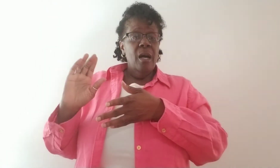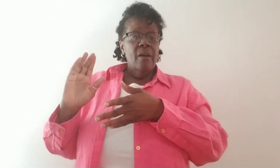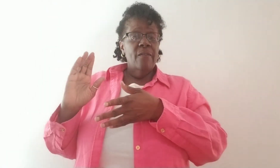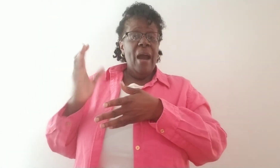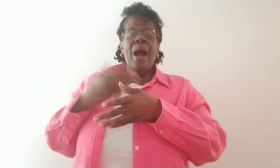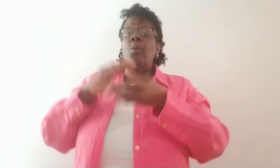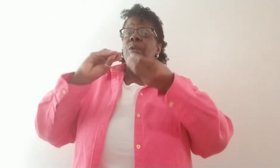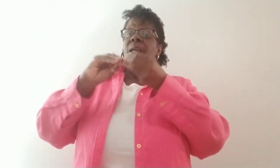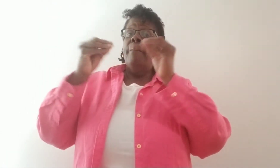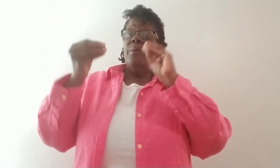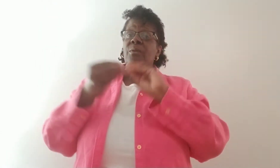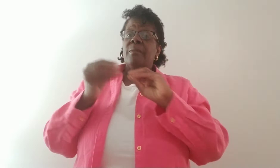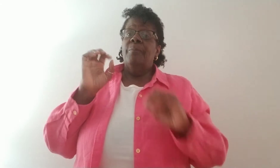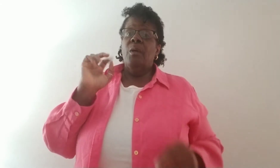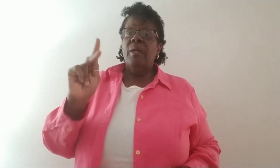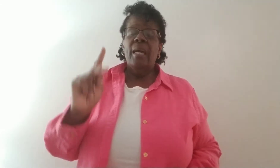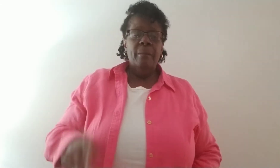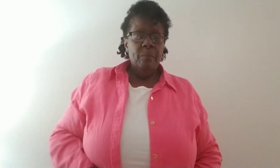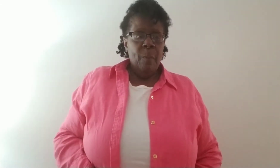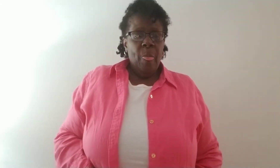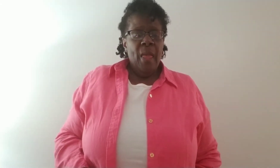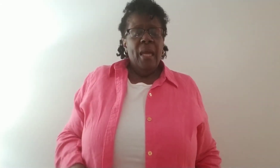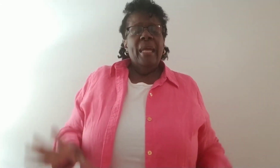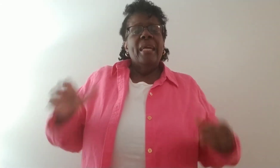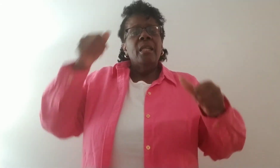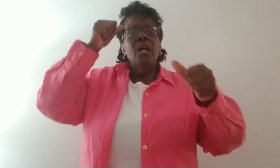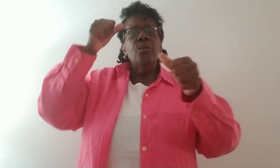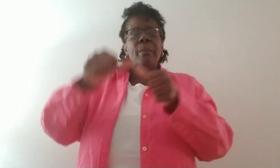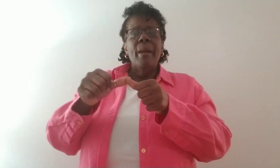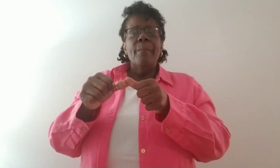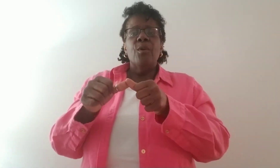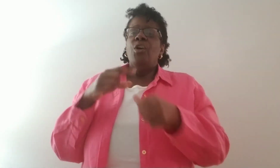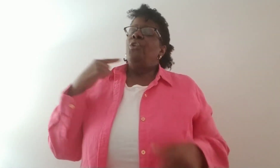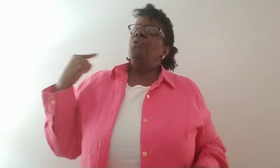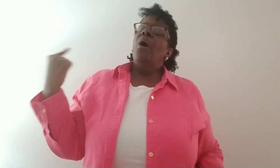of our numbers, okay? And remember, you're